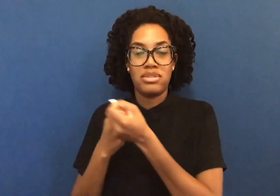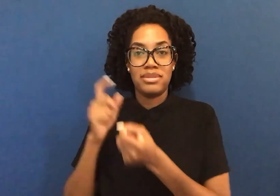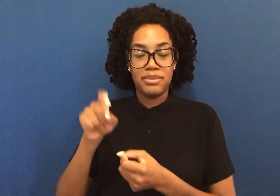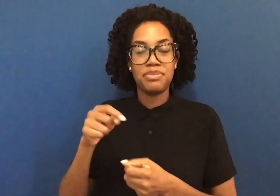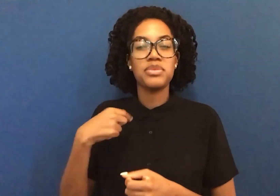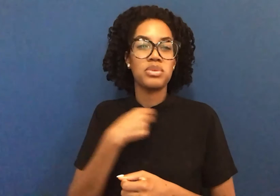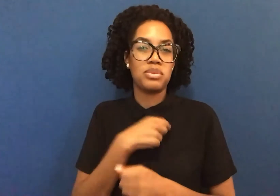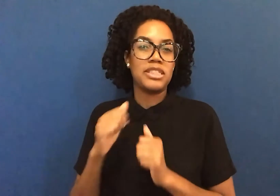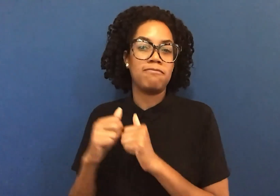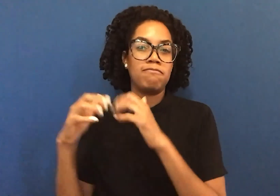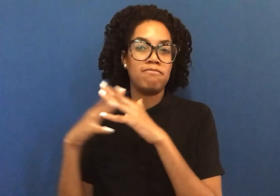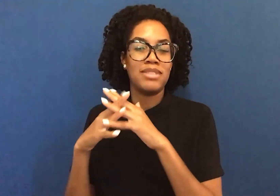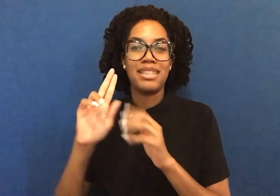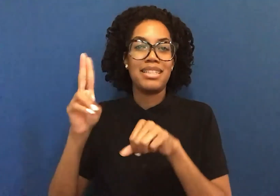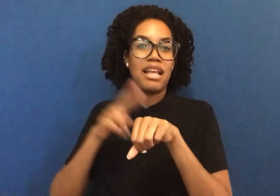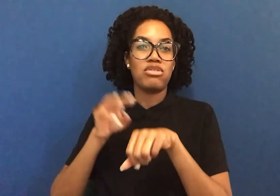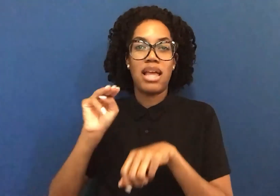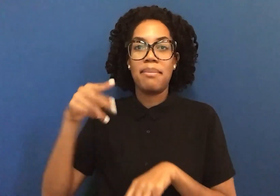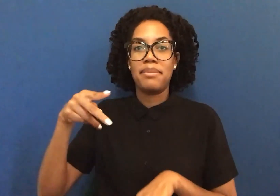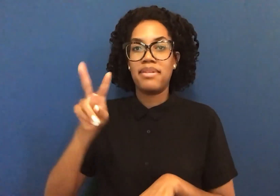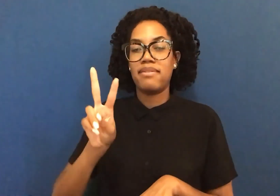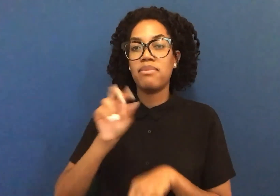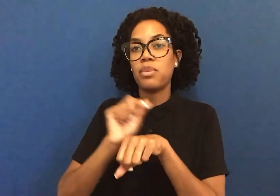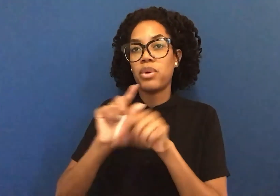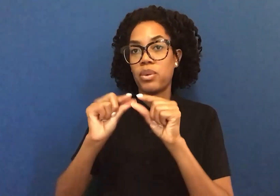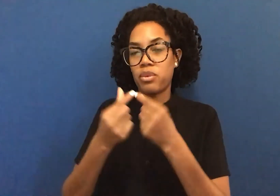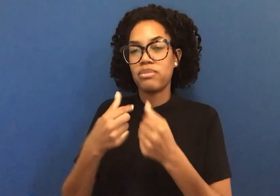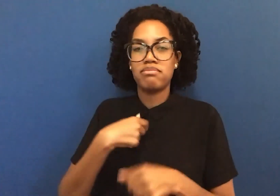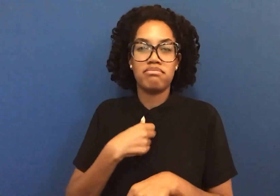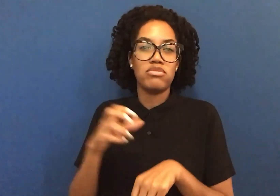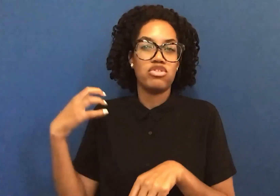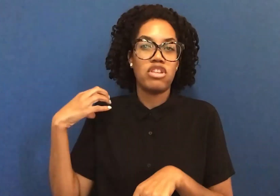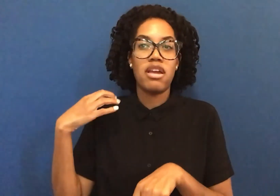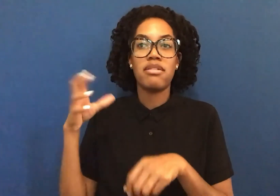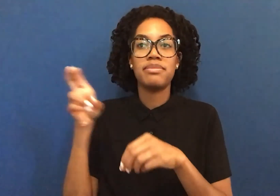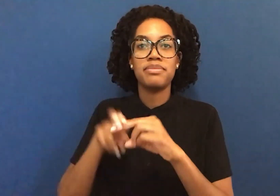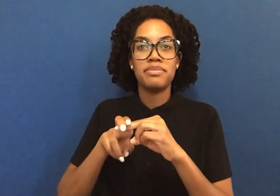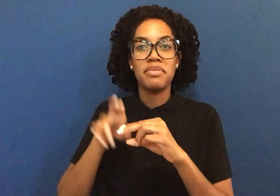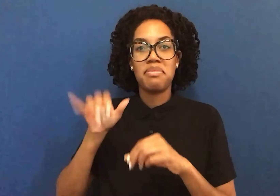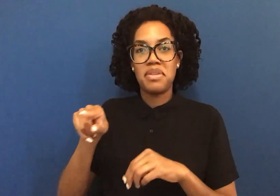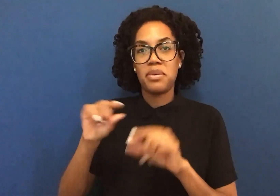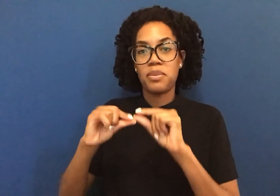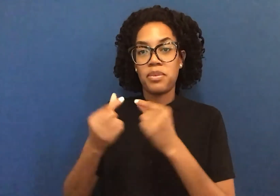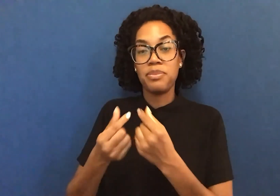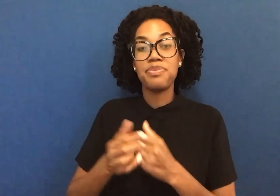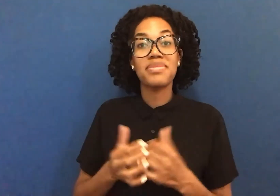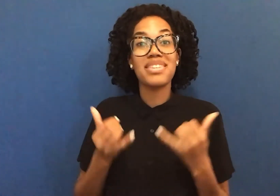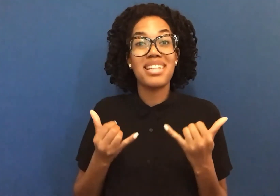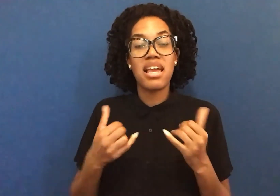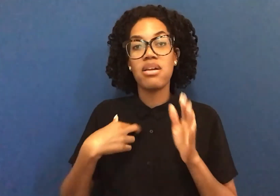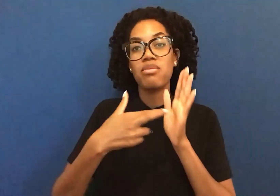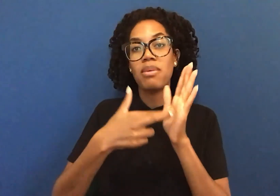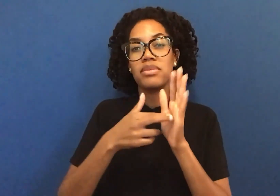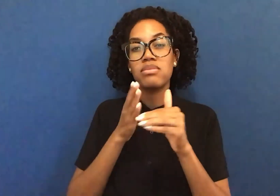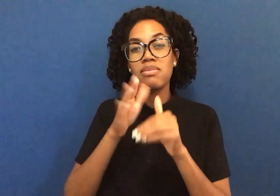Working Group, which I currently chair. Today, working group members represent more than 50 national, state, and